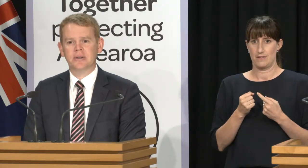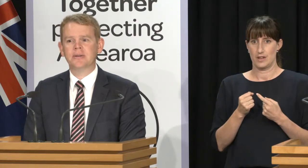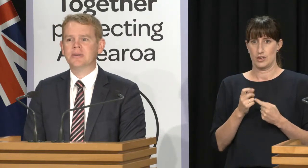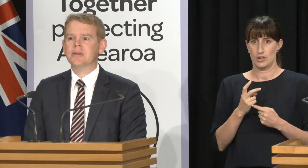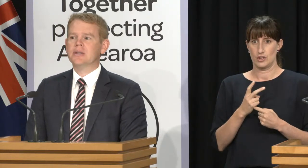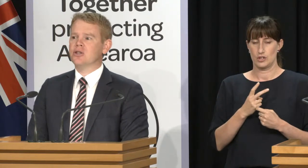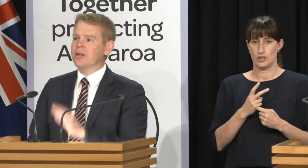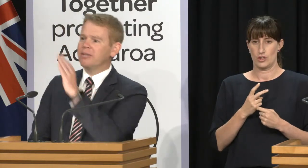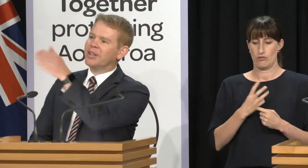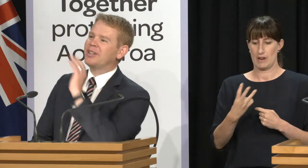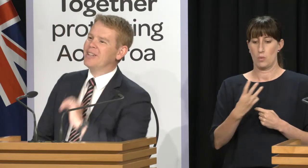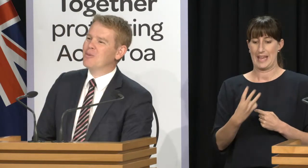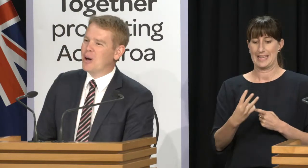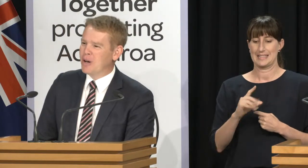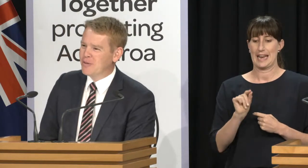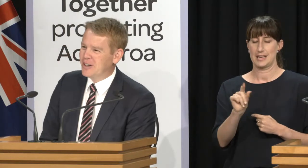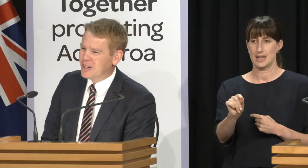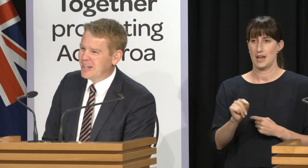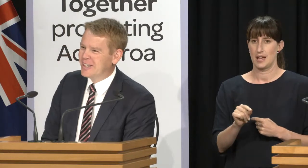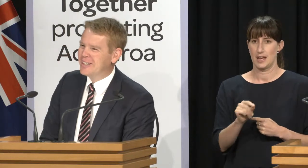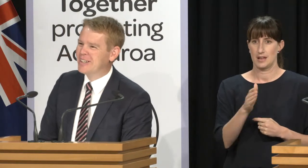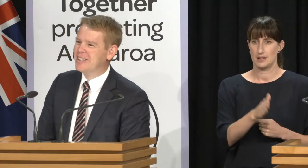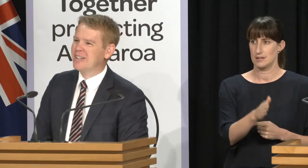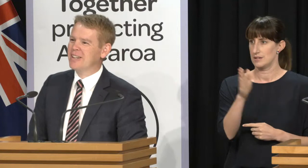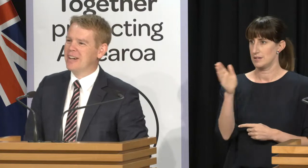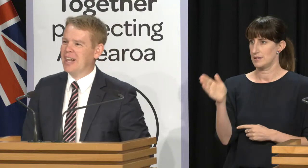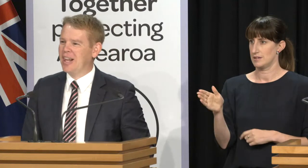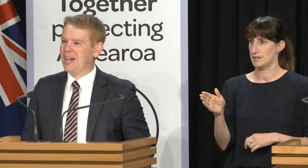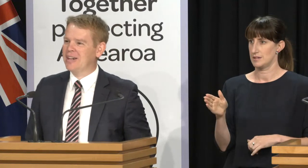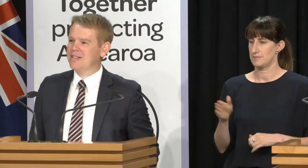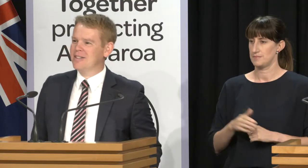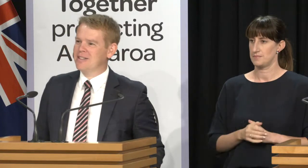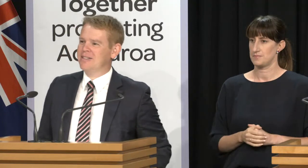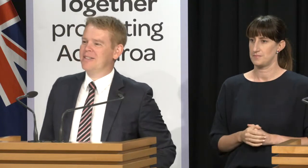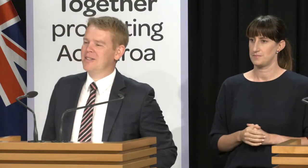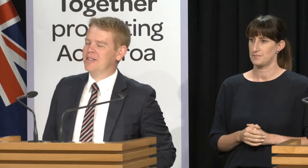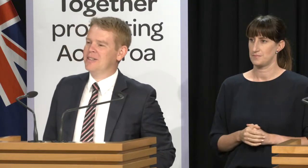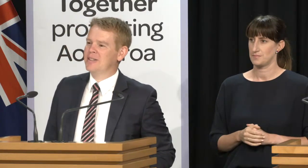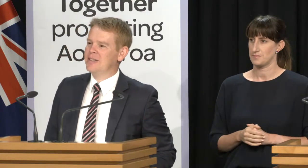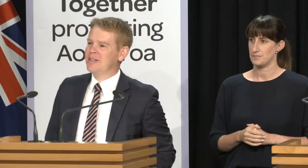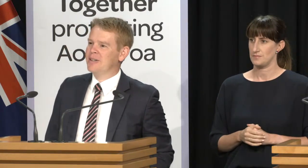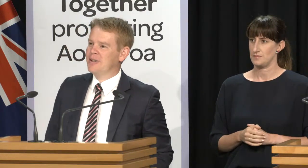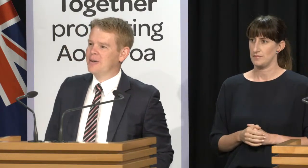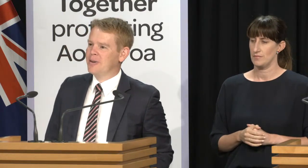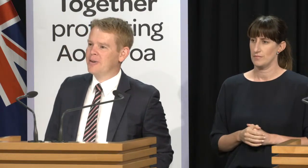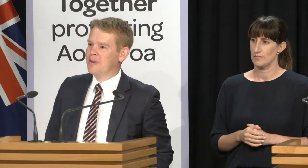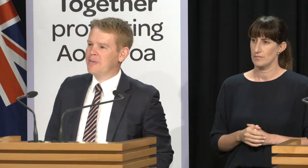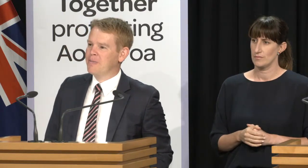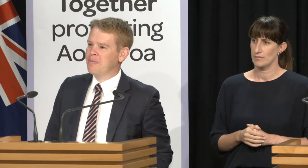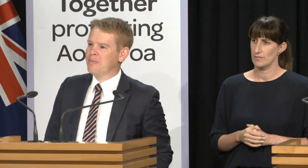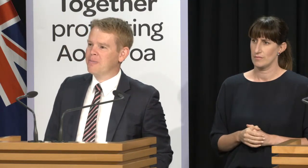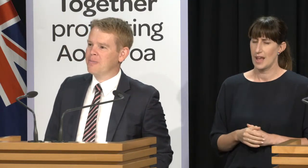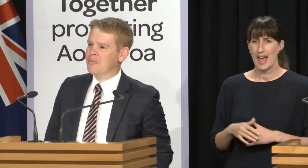period. Sorry, we'll come back over here again. Know that they're being sort of invited to get a